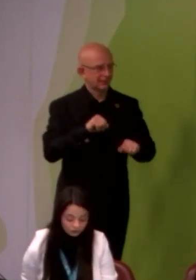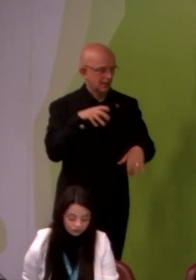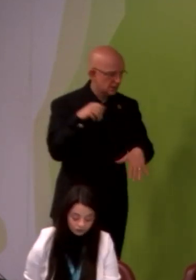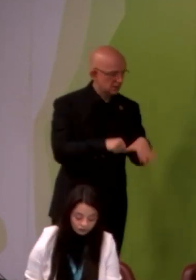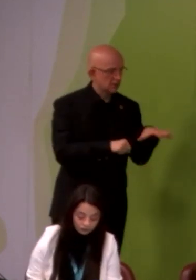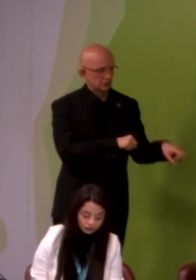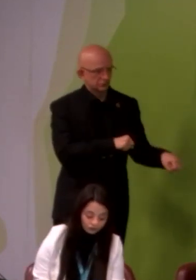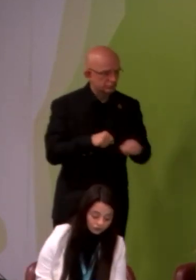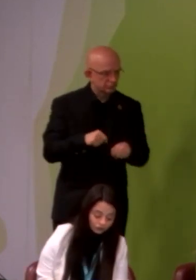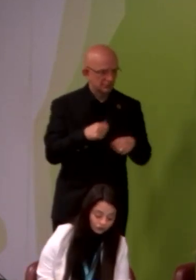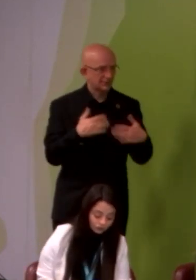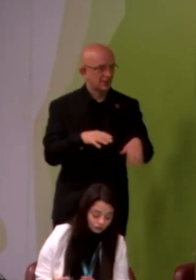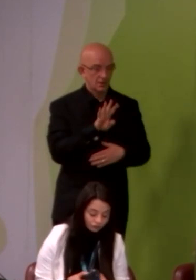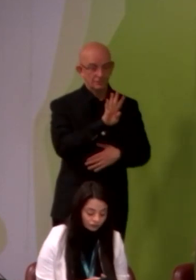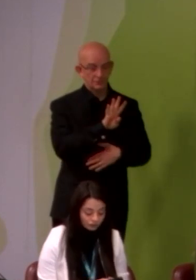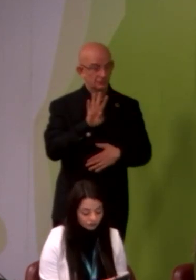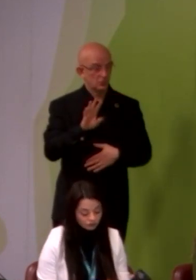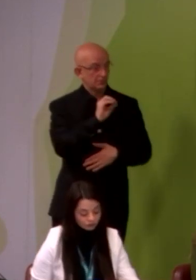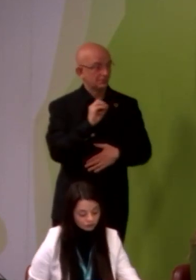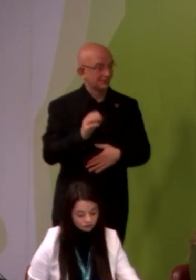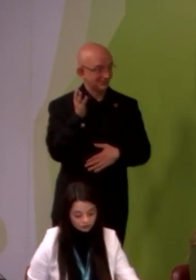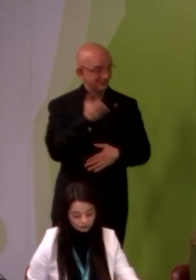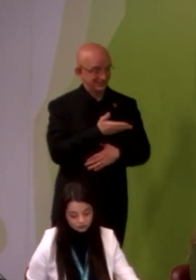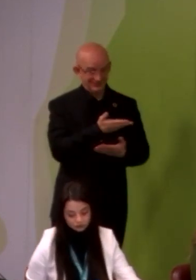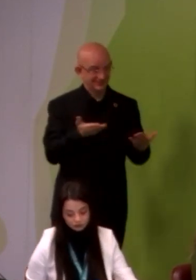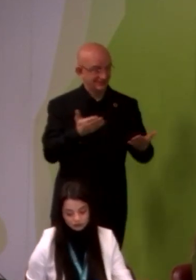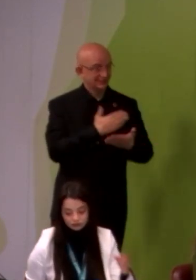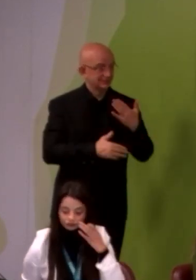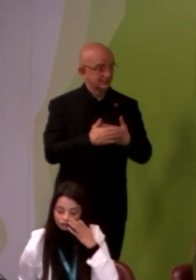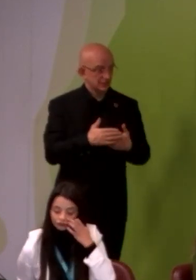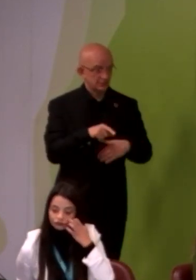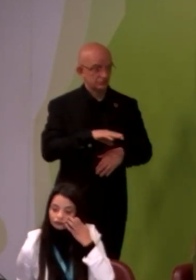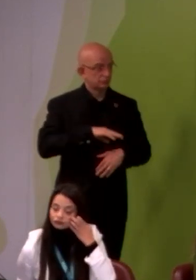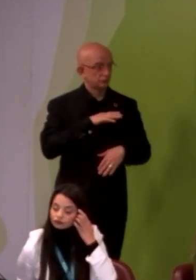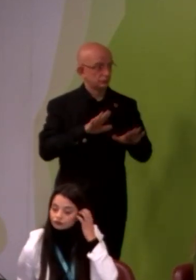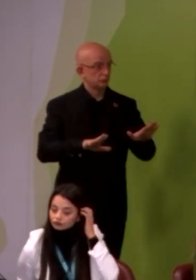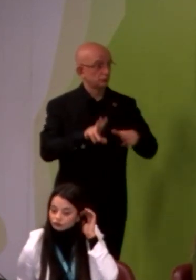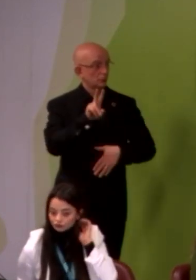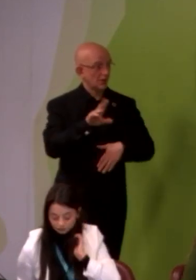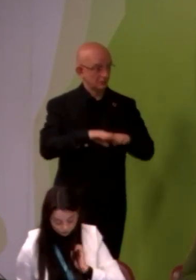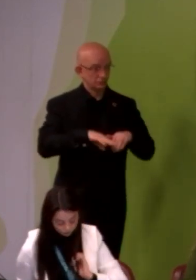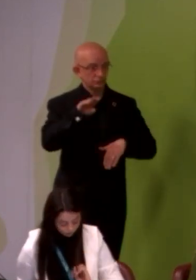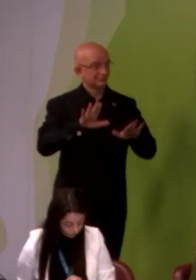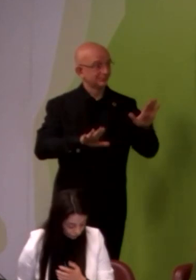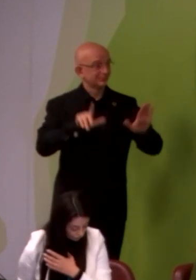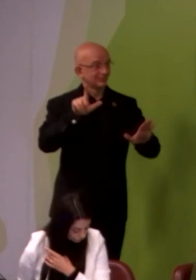of children with disabilities between the age of 12 and 17 in Syria having access to school.